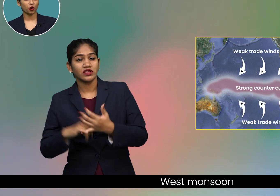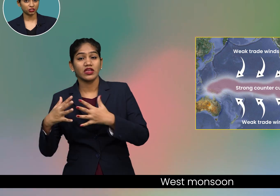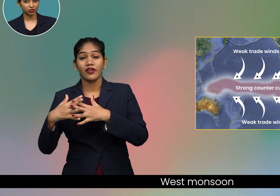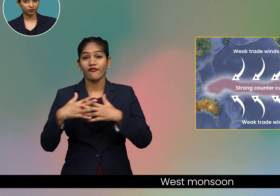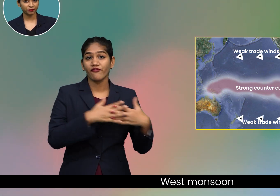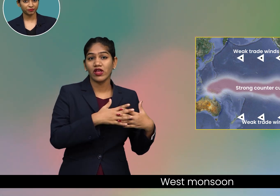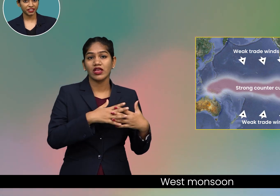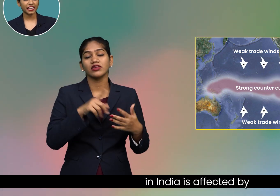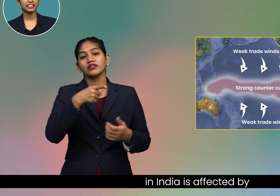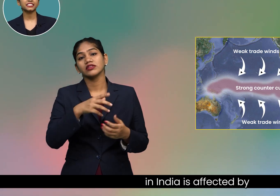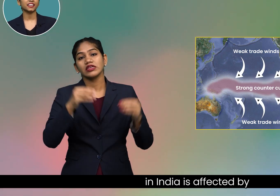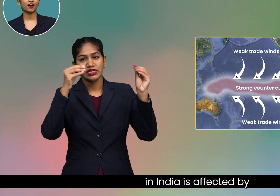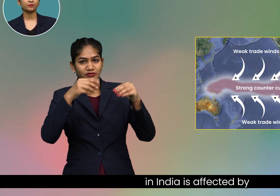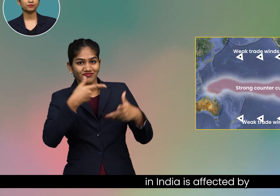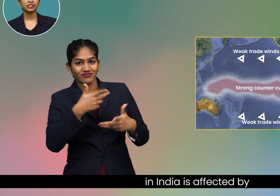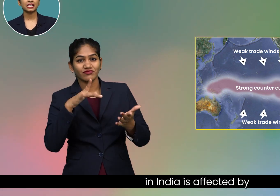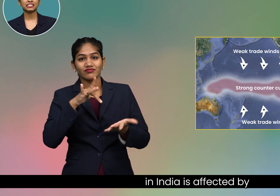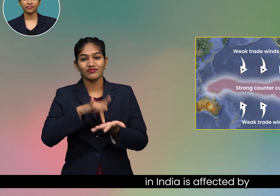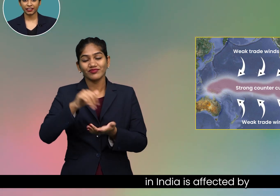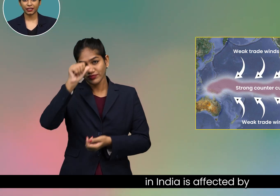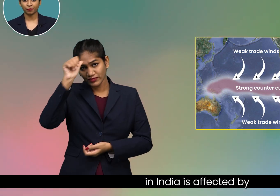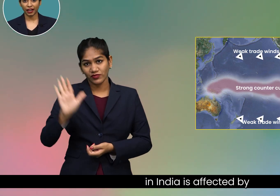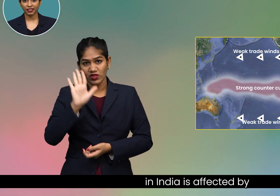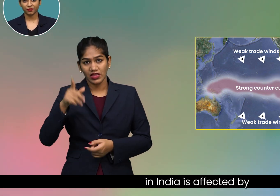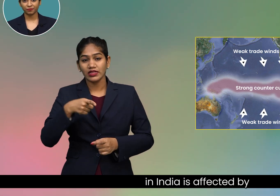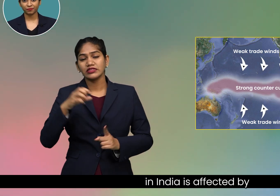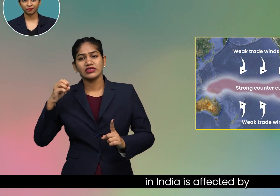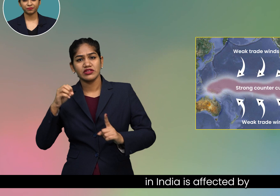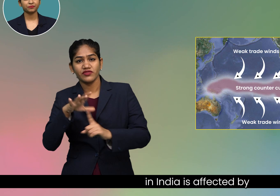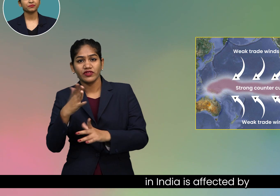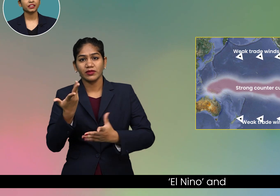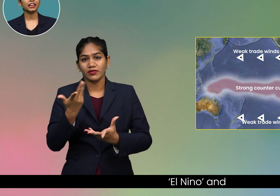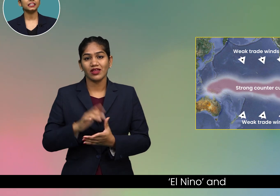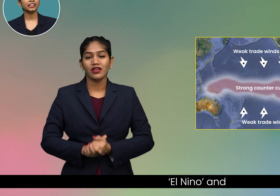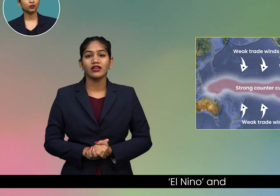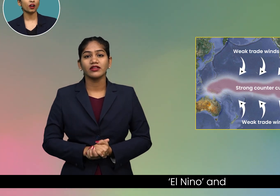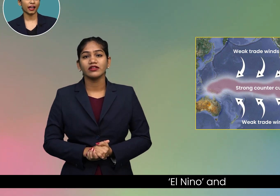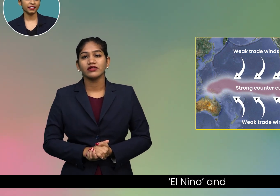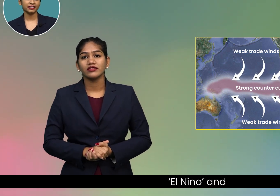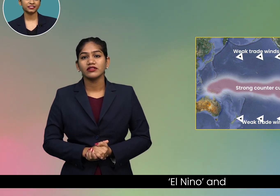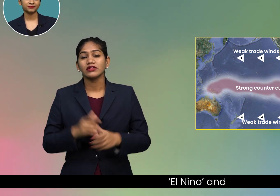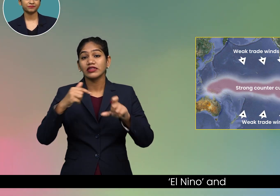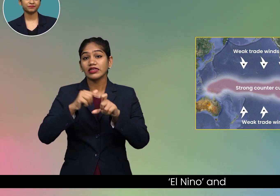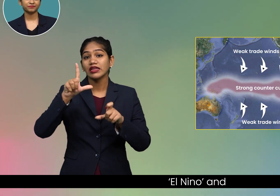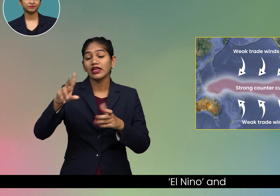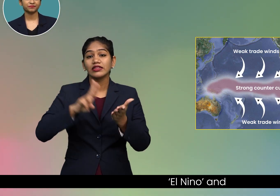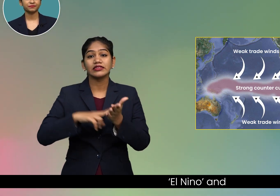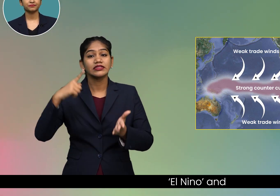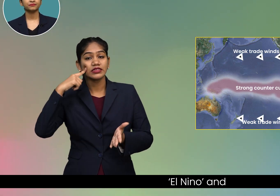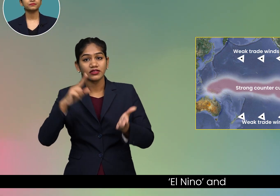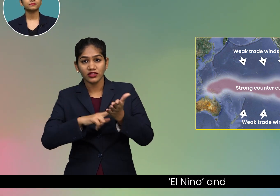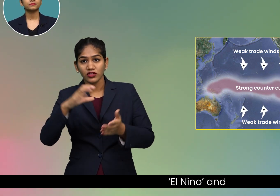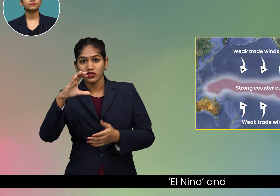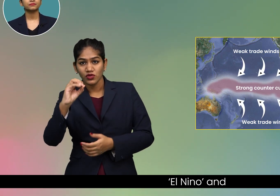south-west monsoon in India is affected by El Nino and